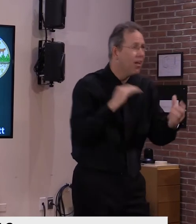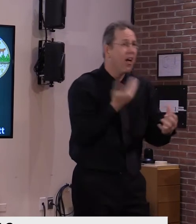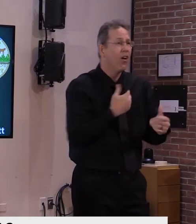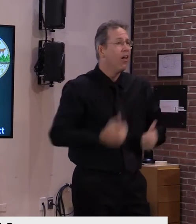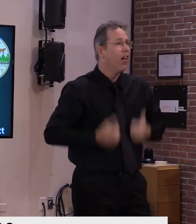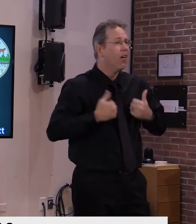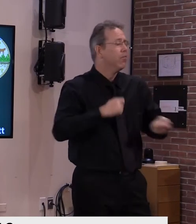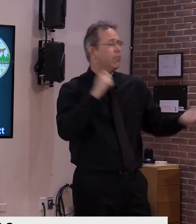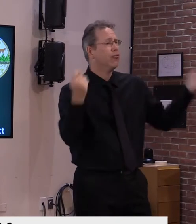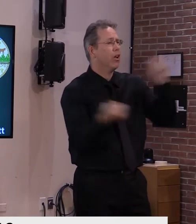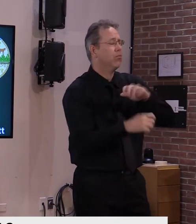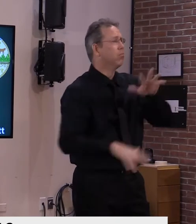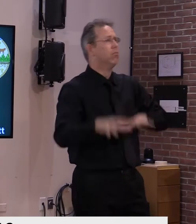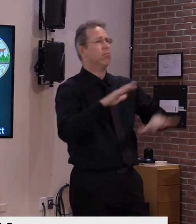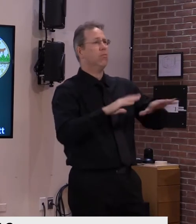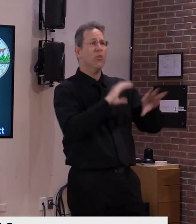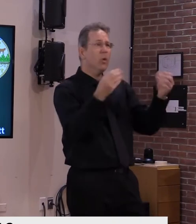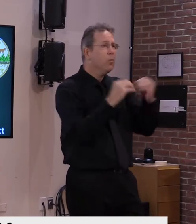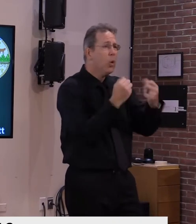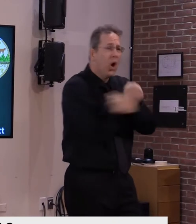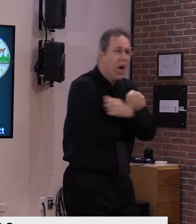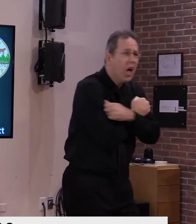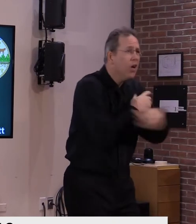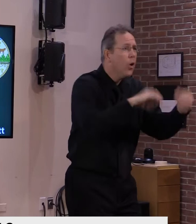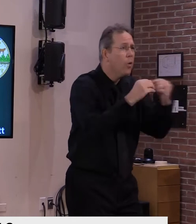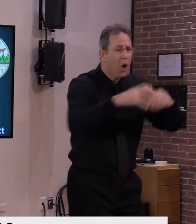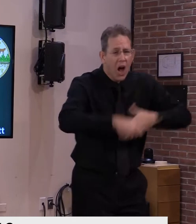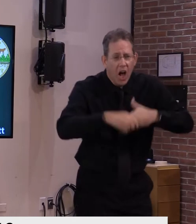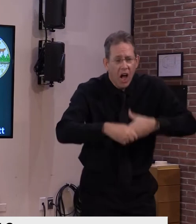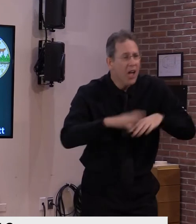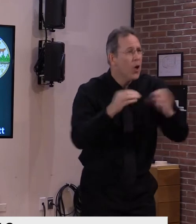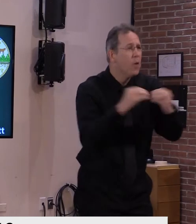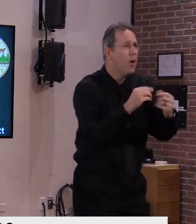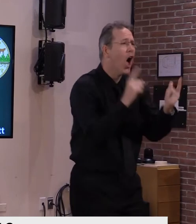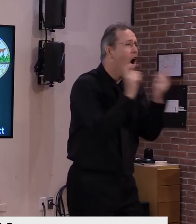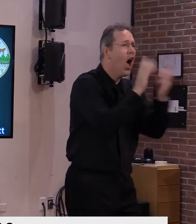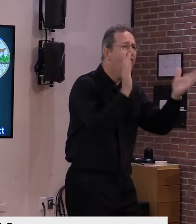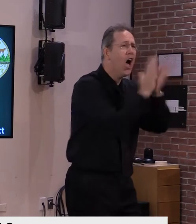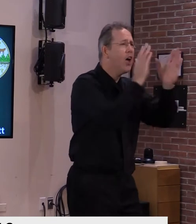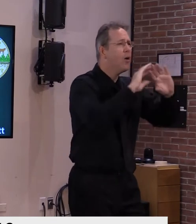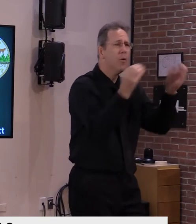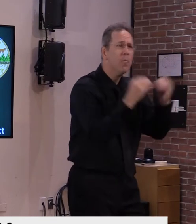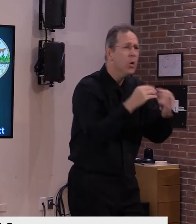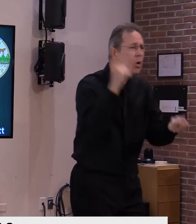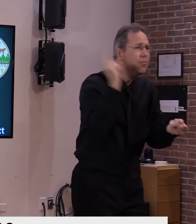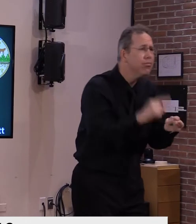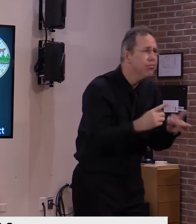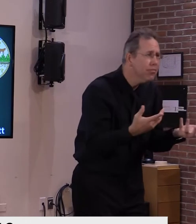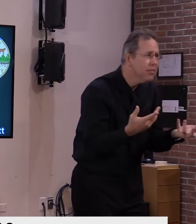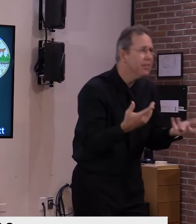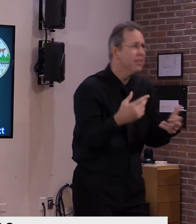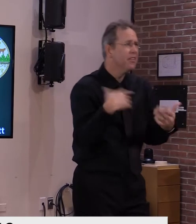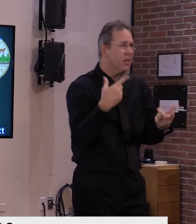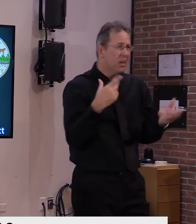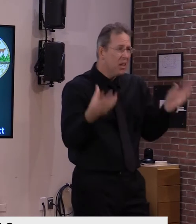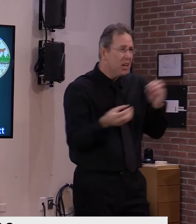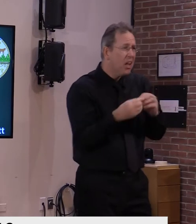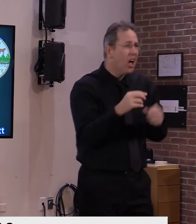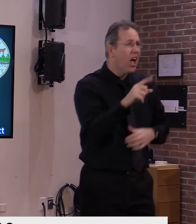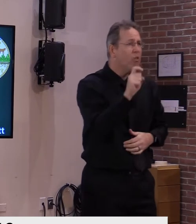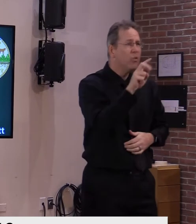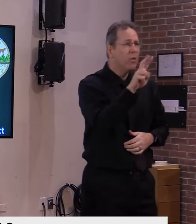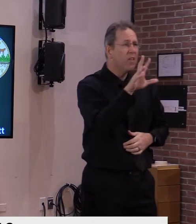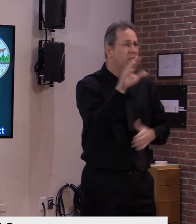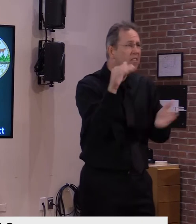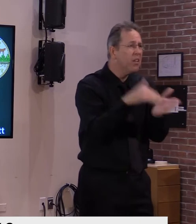to contain and control a virus that's already taken the lives of over a quarter million Americans and will continue to disrupt